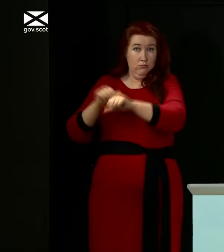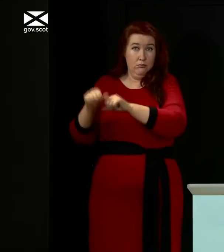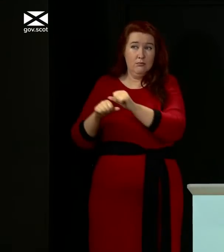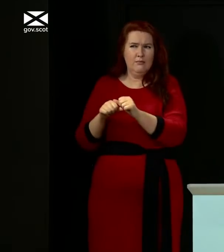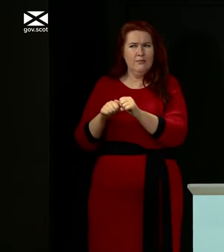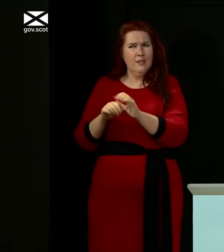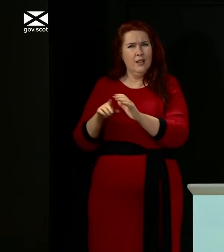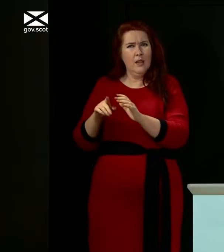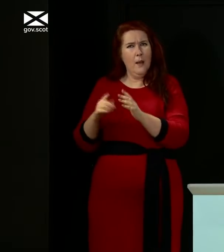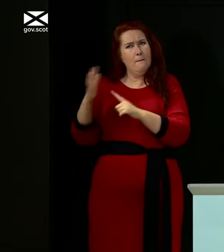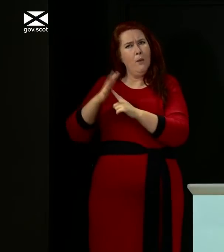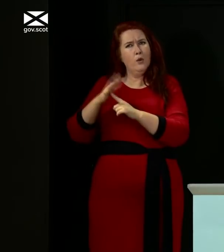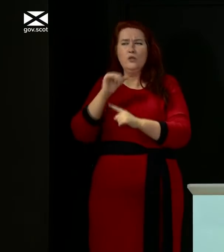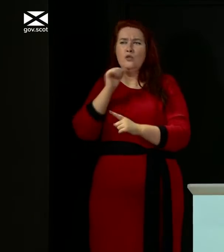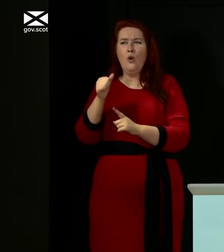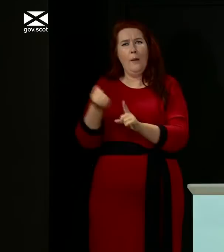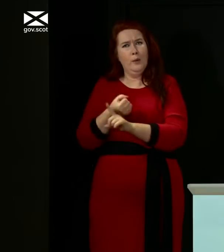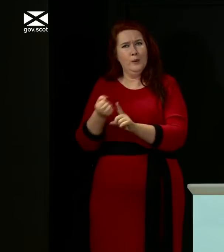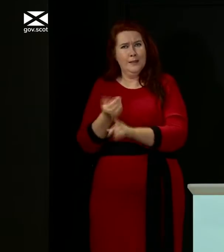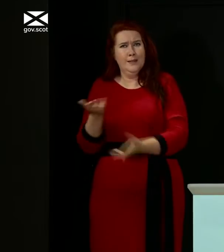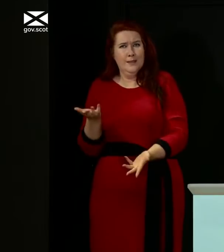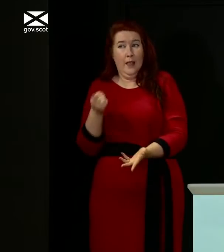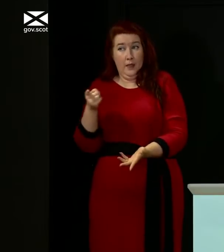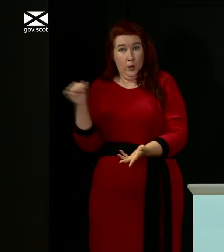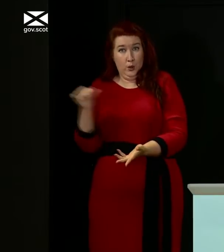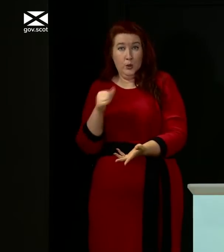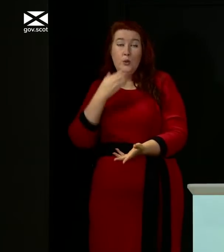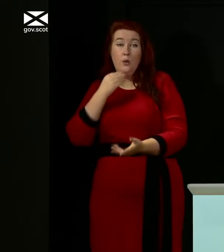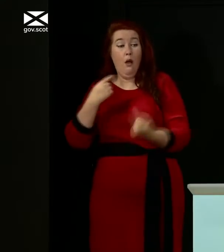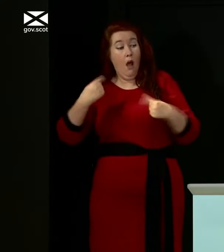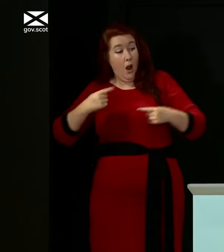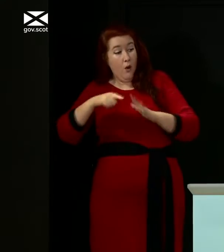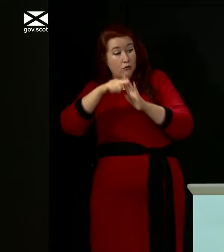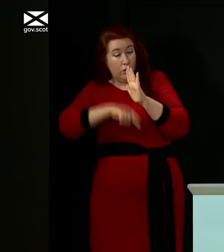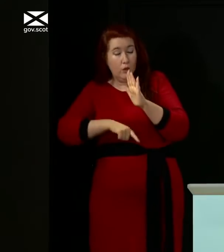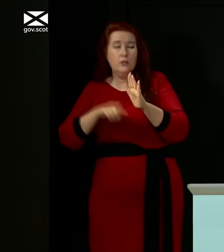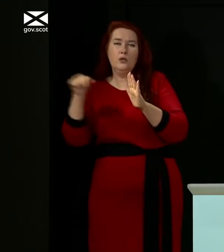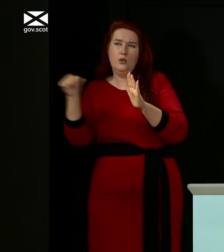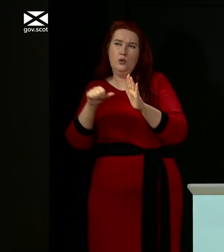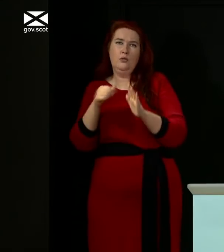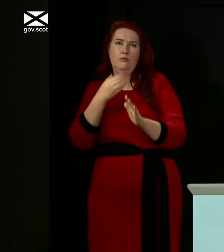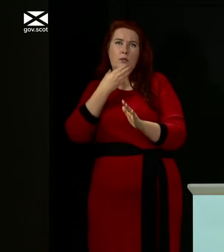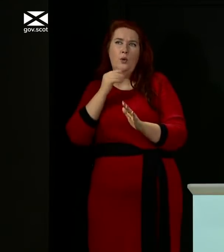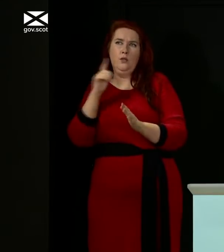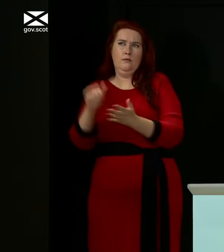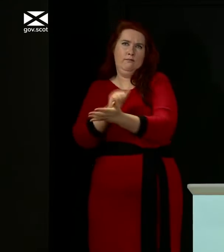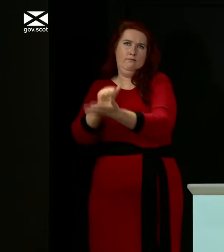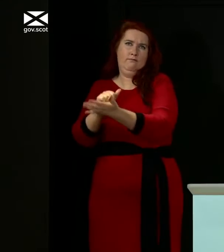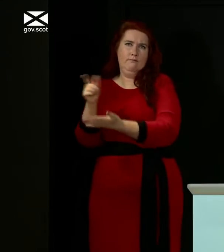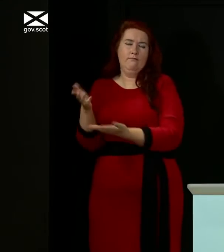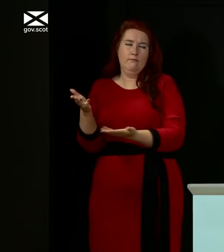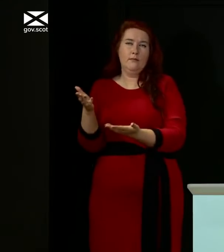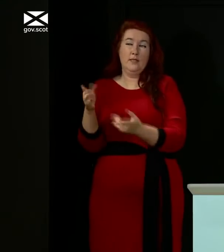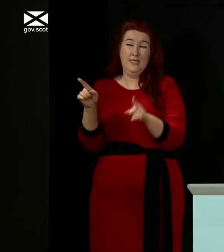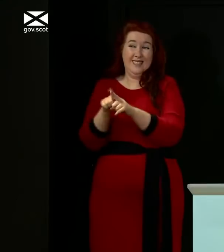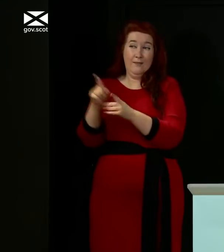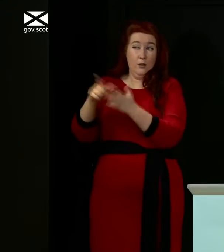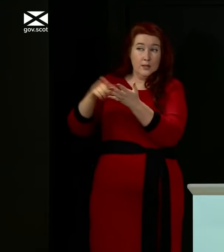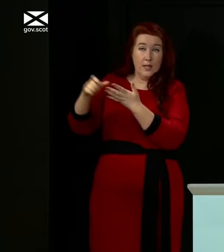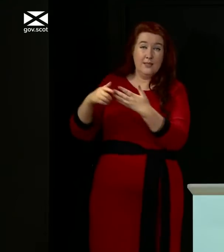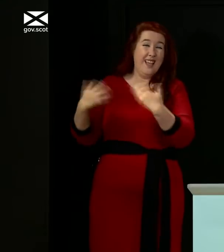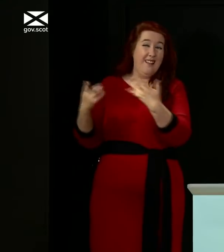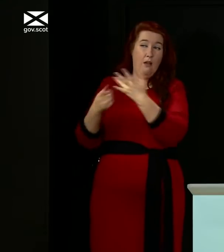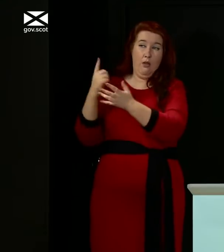don't abuse it, that they use it for the purpose it's intended. And that applies to Celtic as it would to anybody else in that